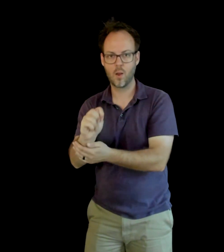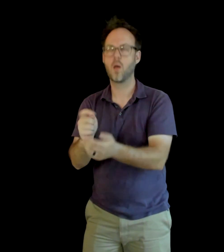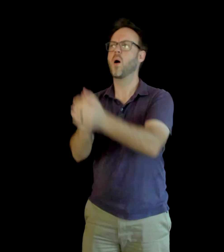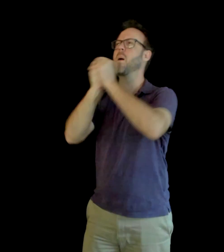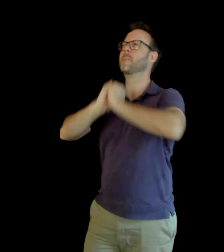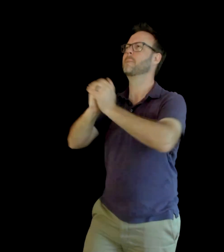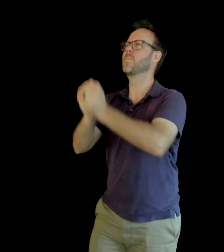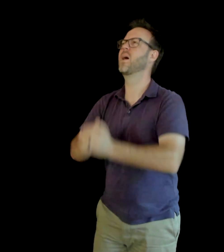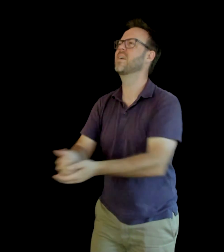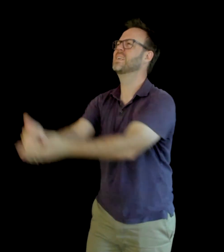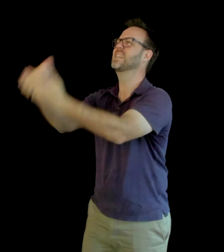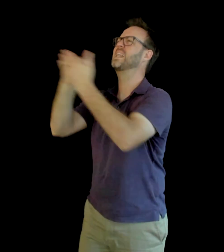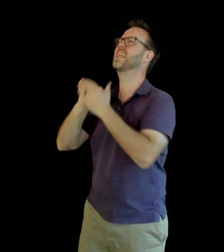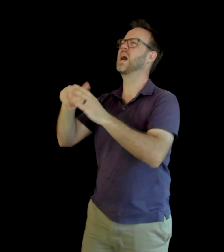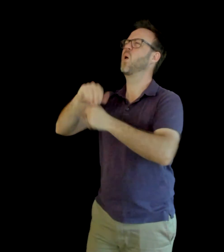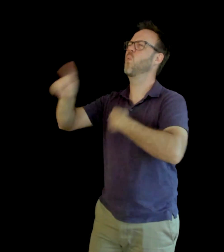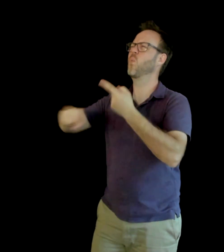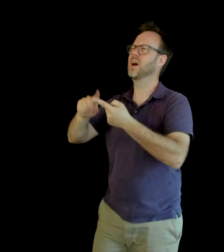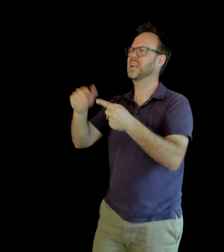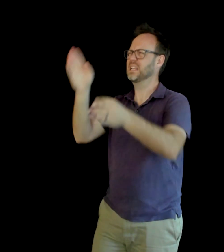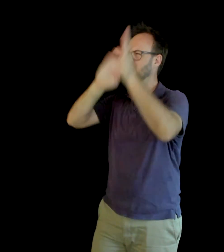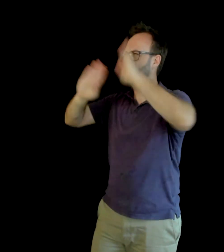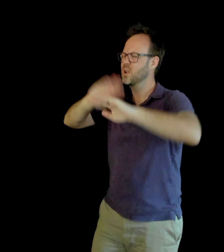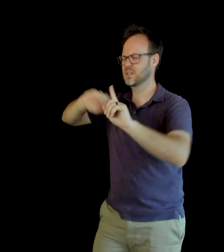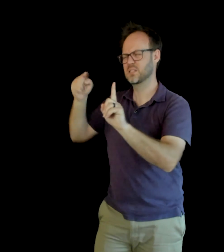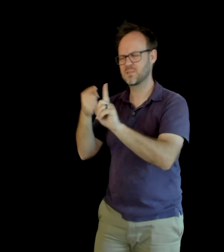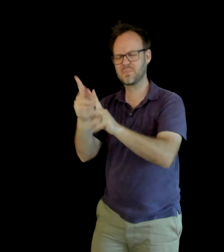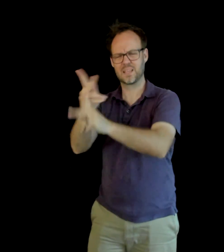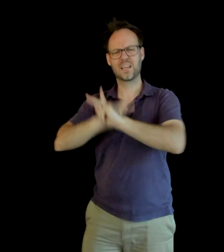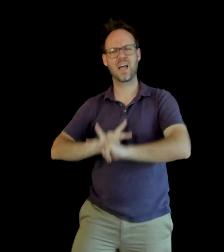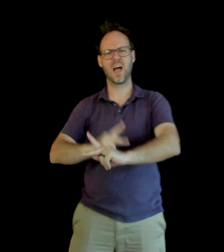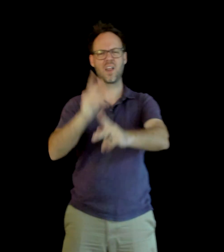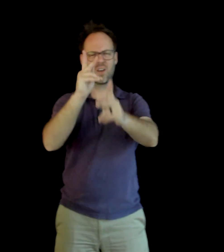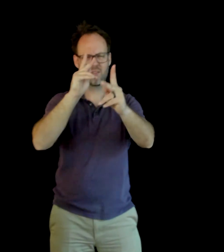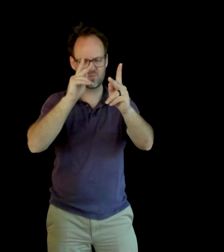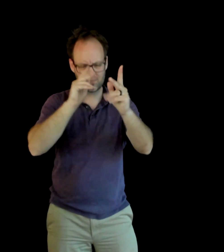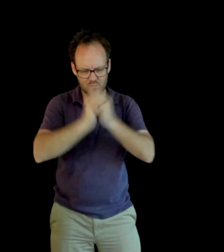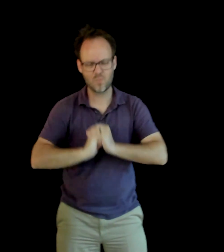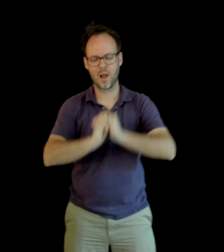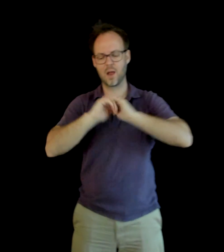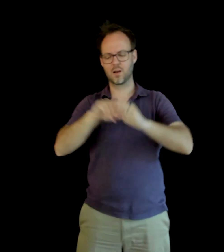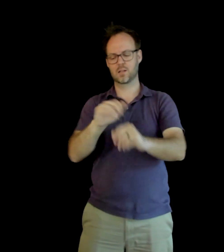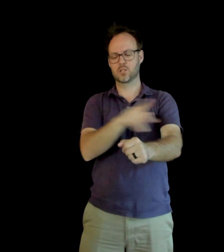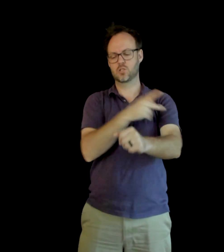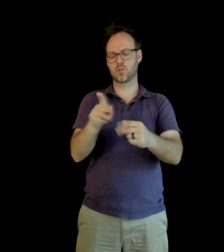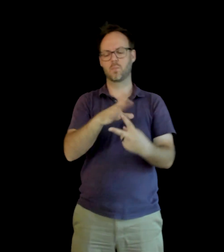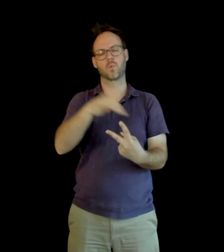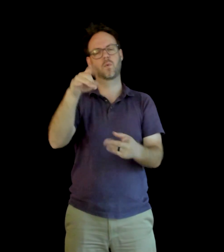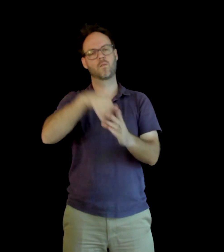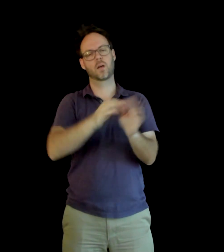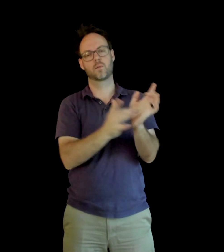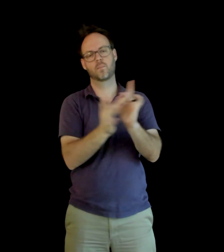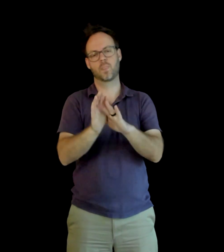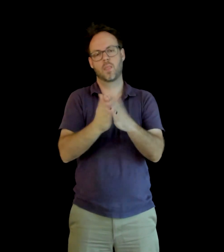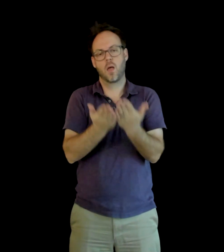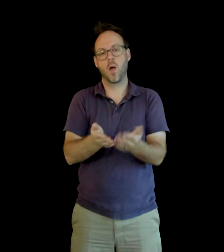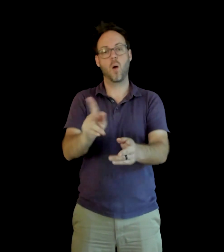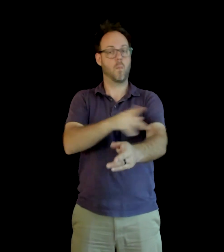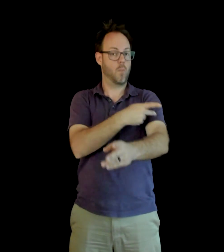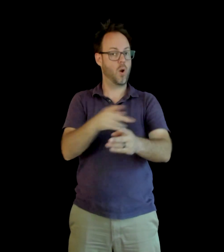God for help in times of trouble. It's a specific kind of prayer and psalm that we find in Scriptures.